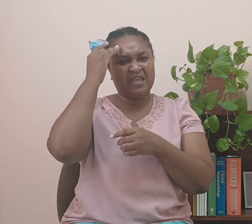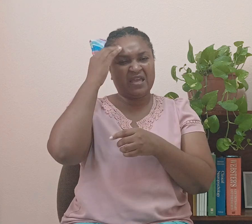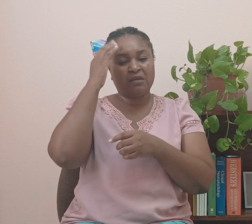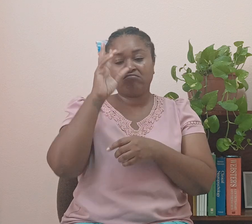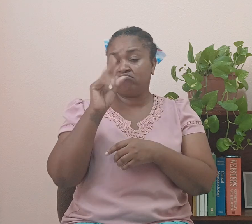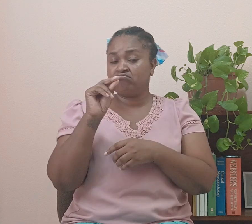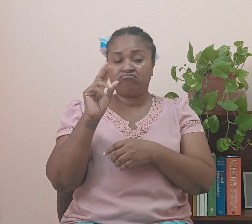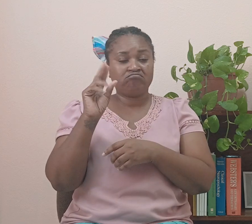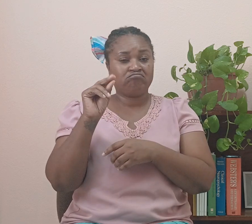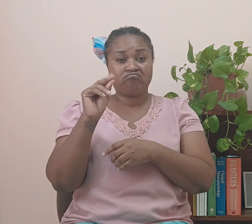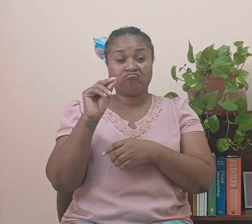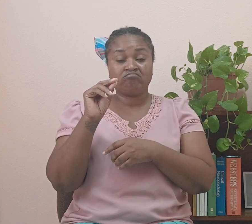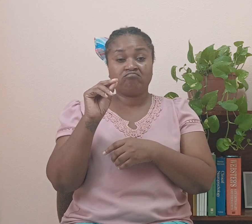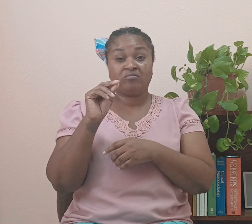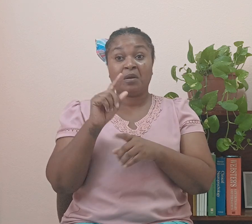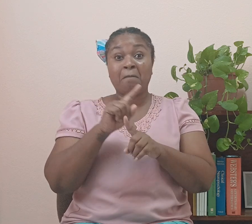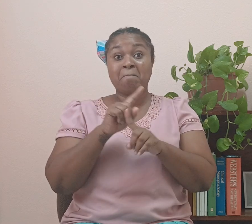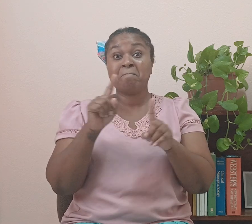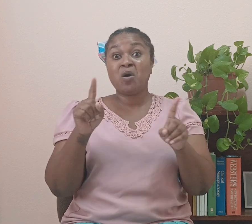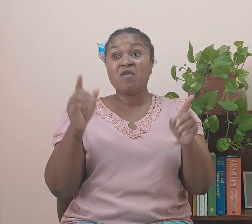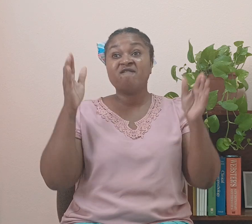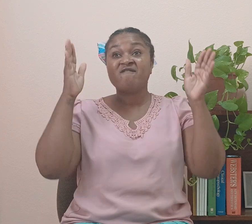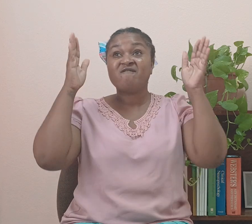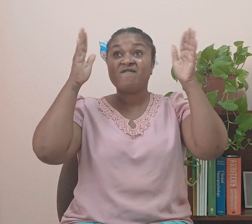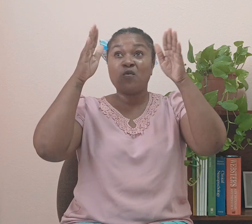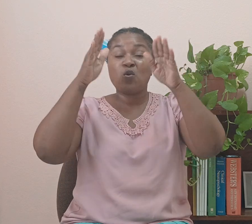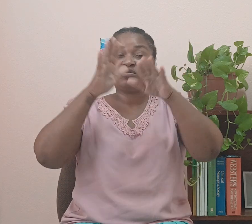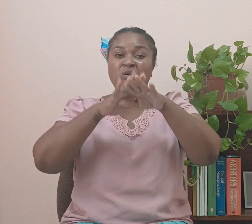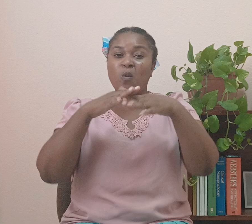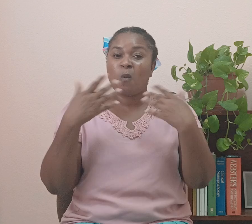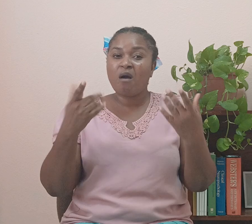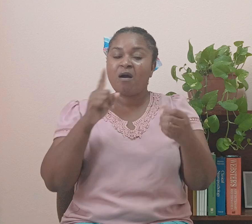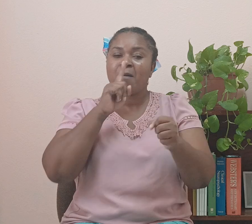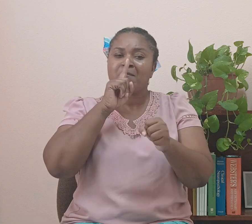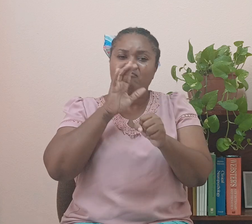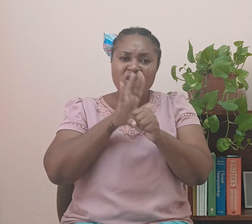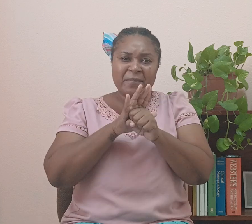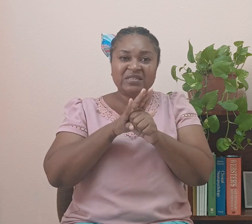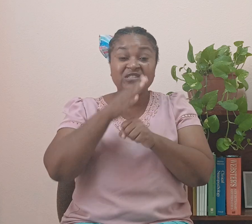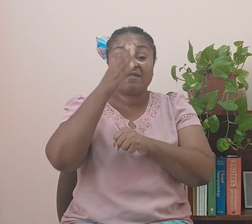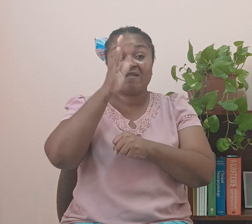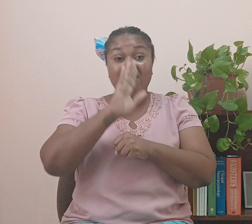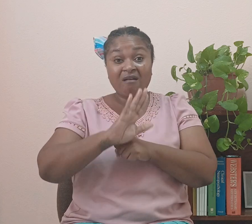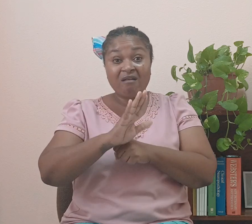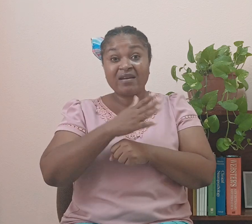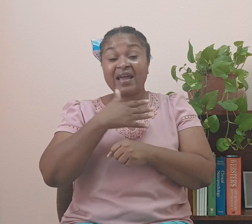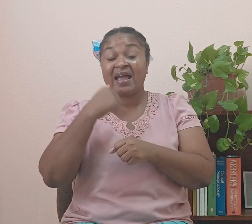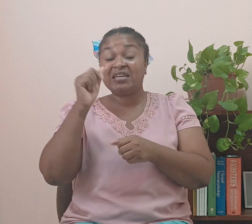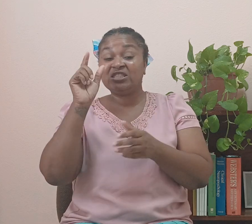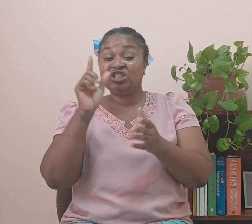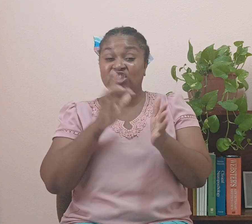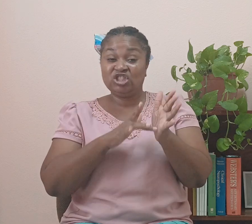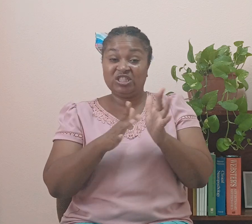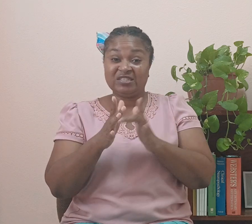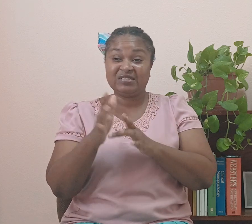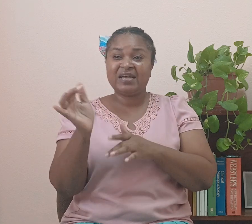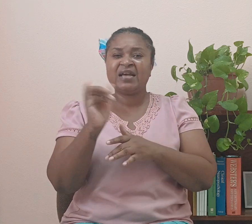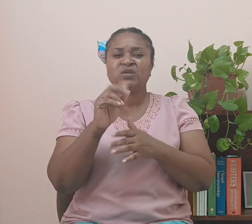Instead, they focus on the promises of God and Jesus as read in the Bible.